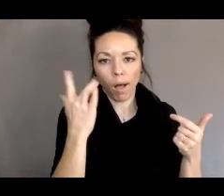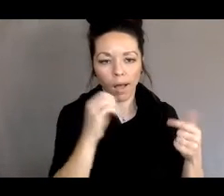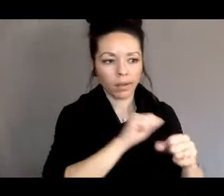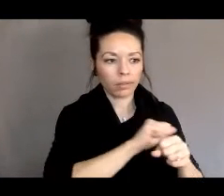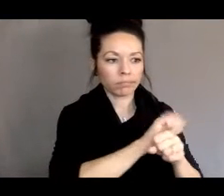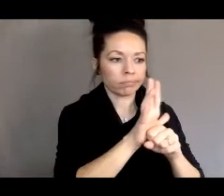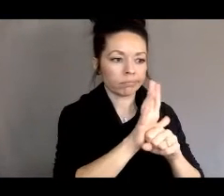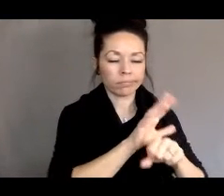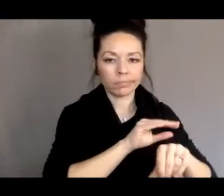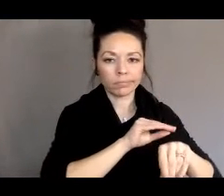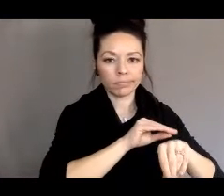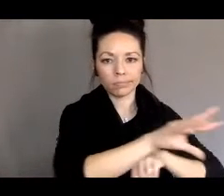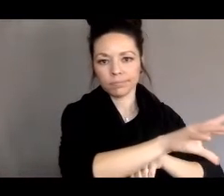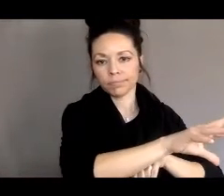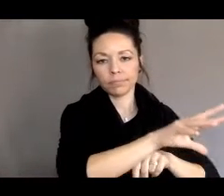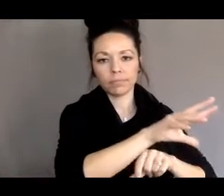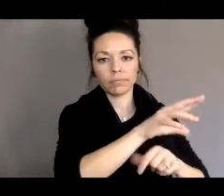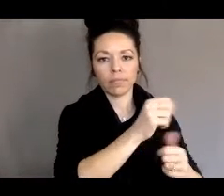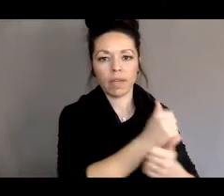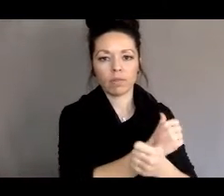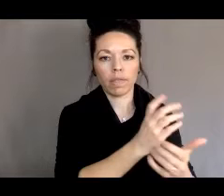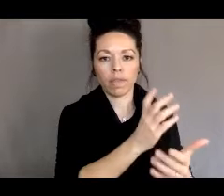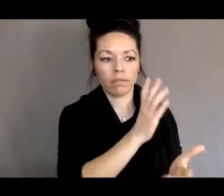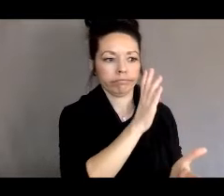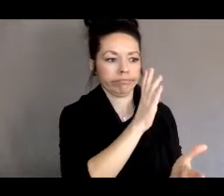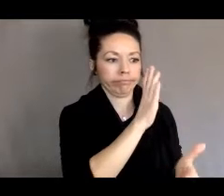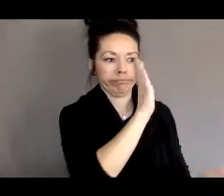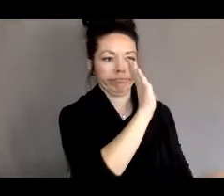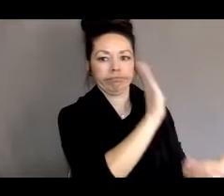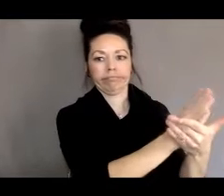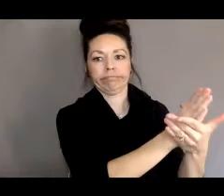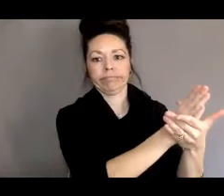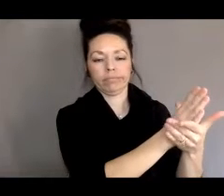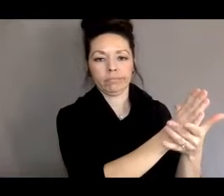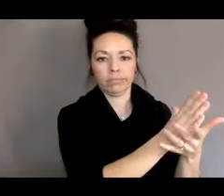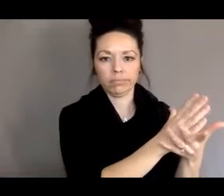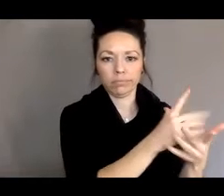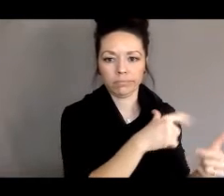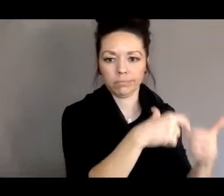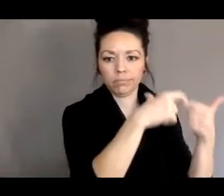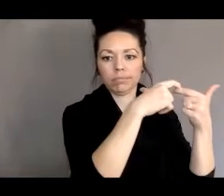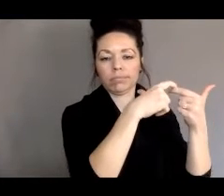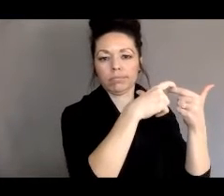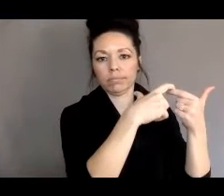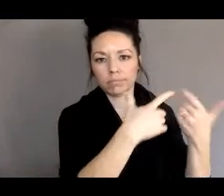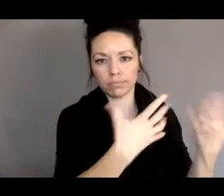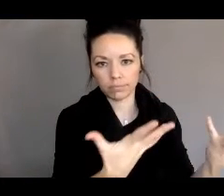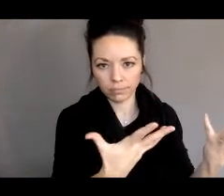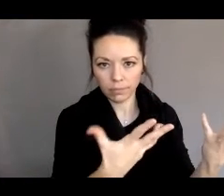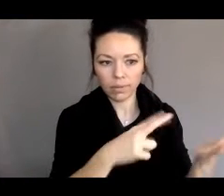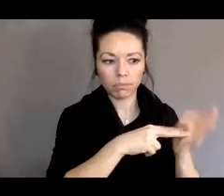abrupt end of the legislative session due to the coronavirus pandemic.